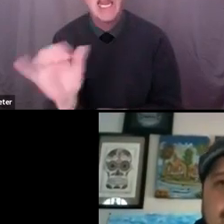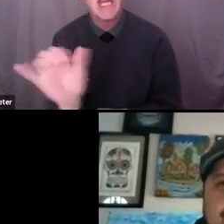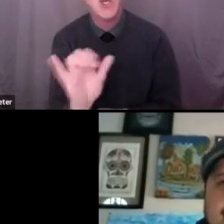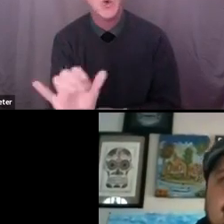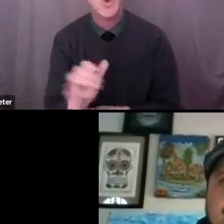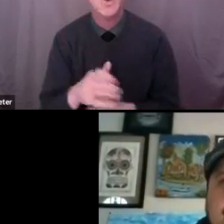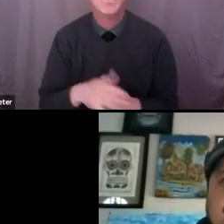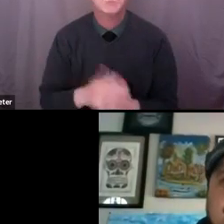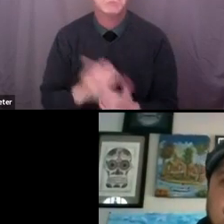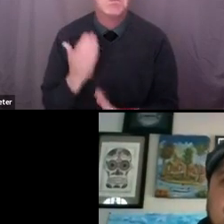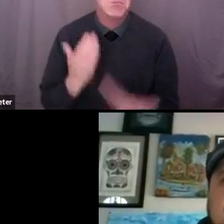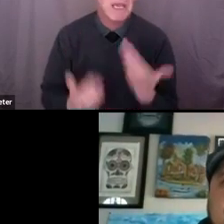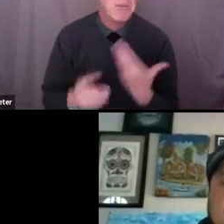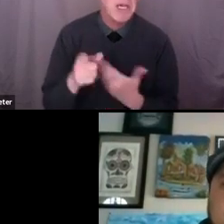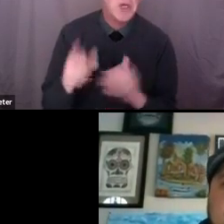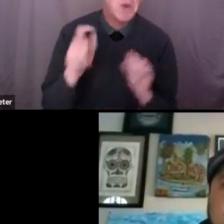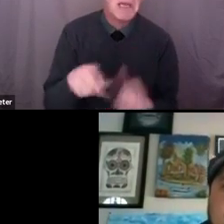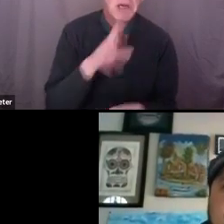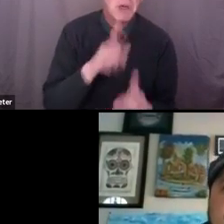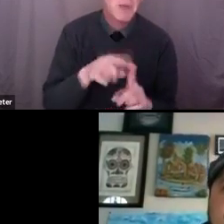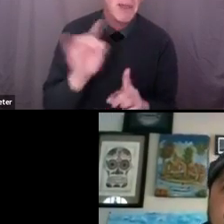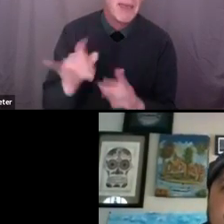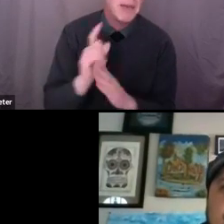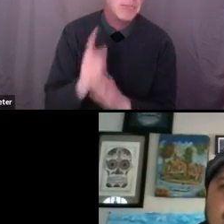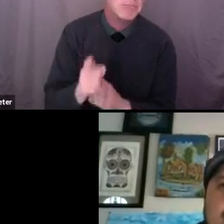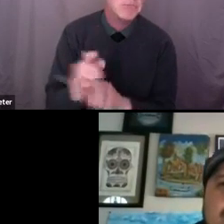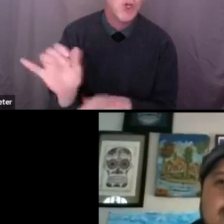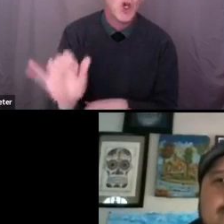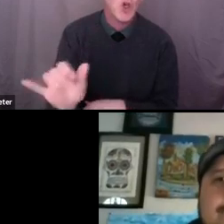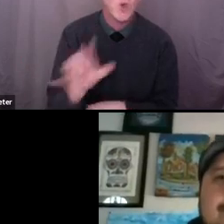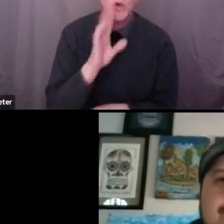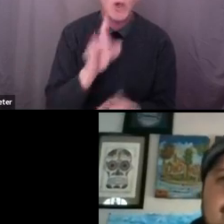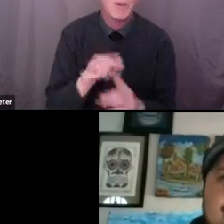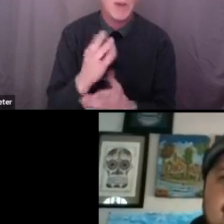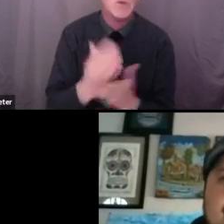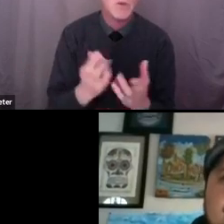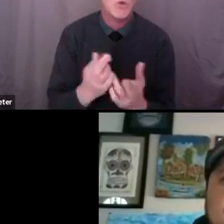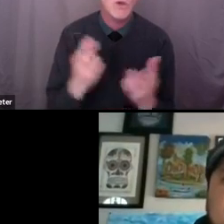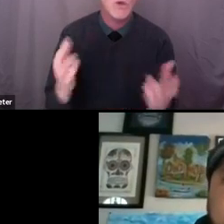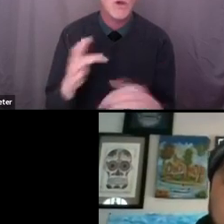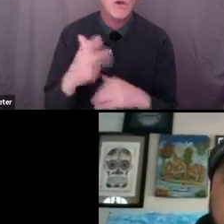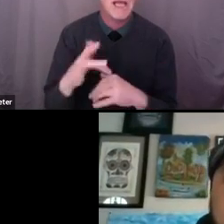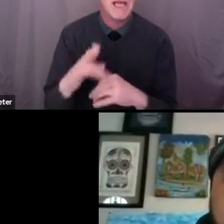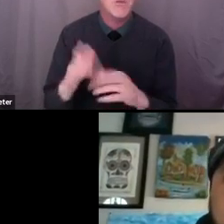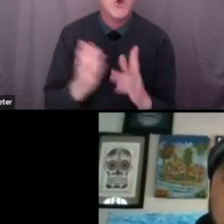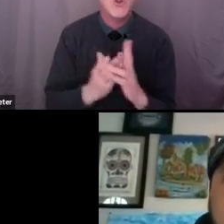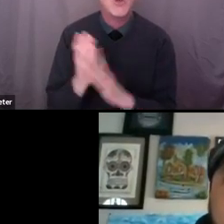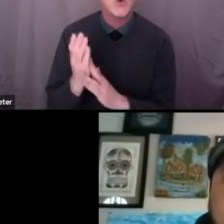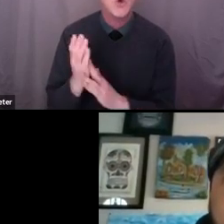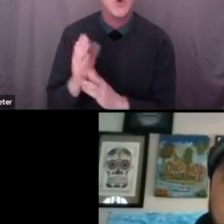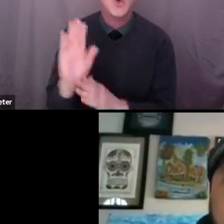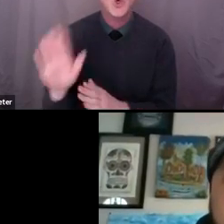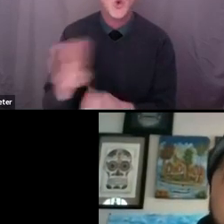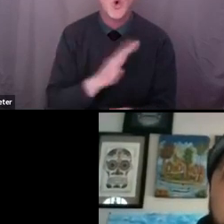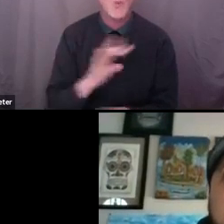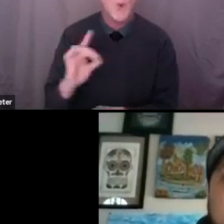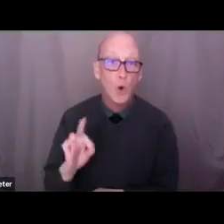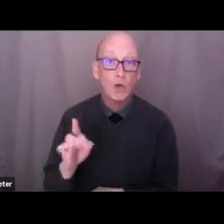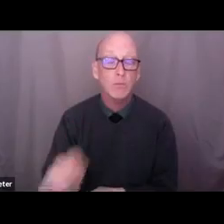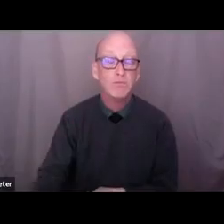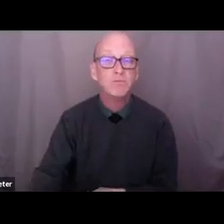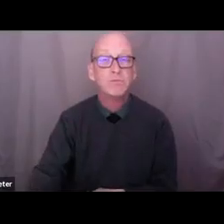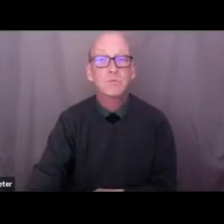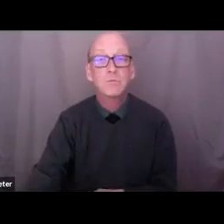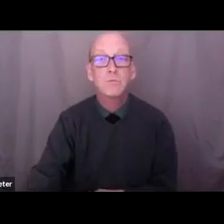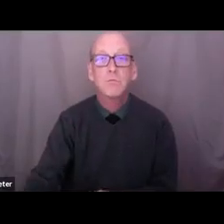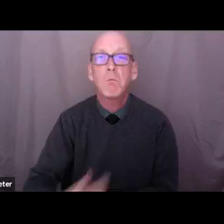So, maybe you can just speak on this for a moment also and talk about the resources that are available through your board.